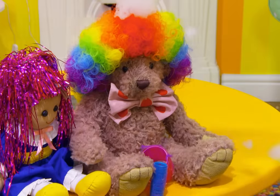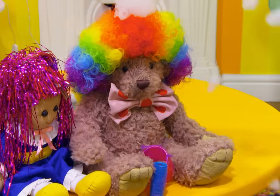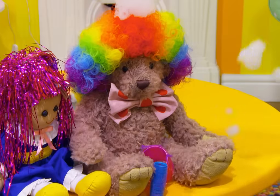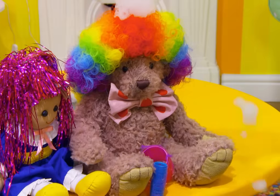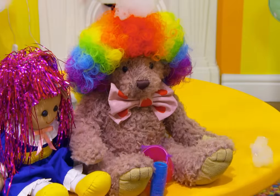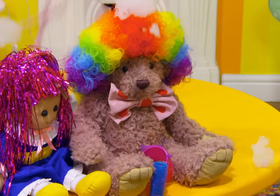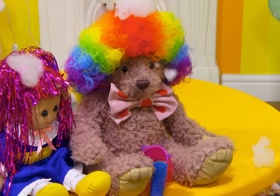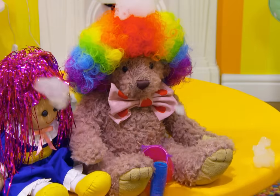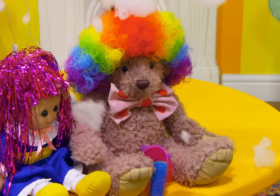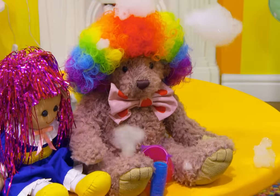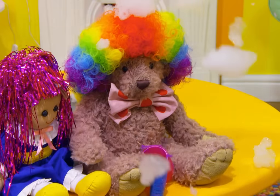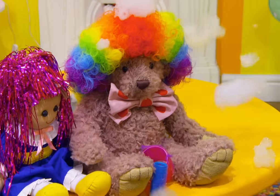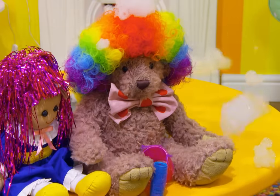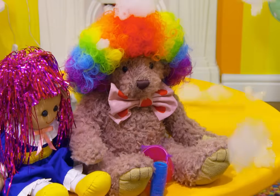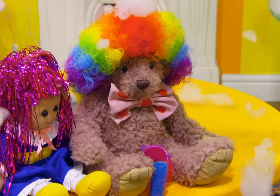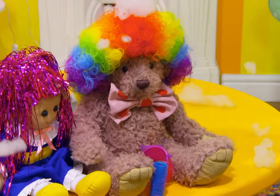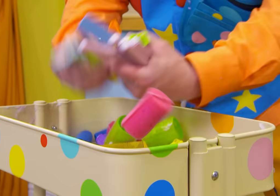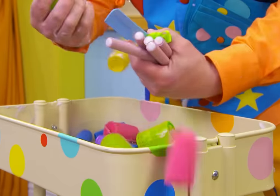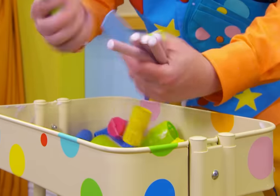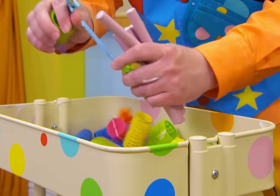Yes, I love bubbles.